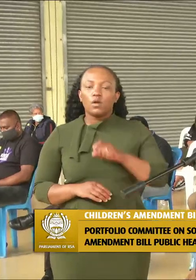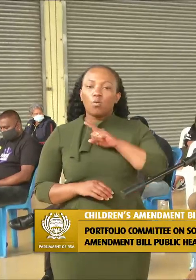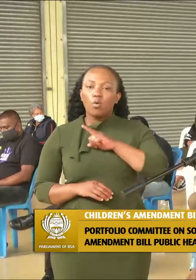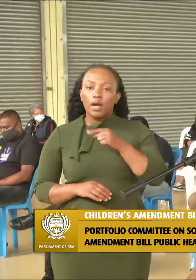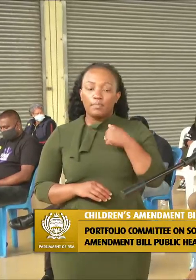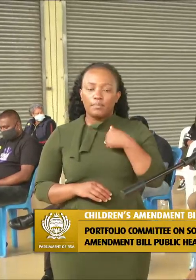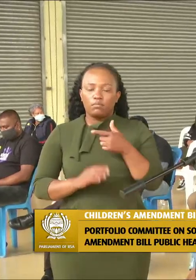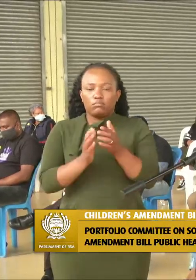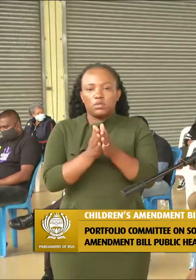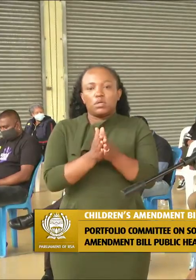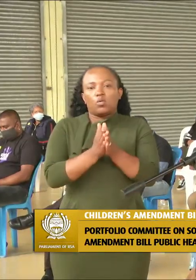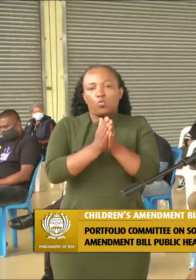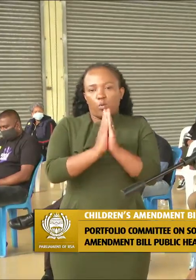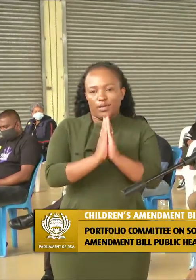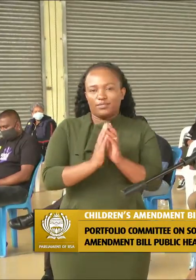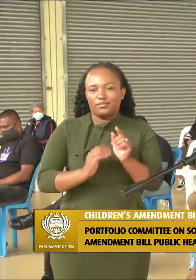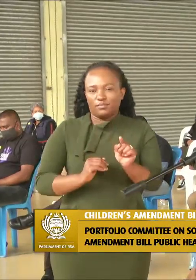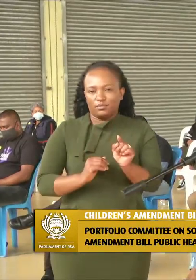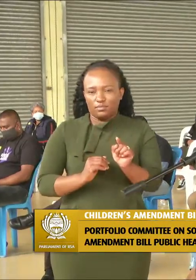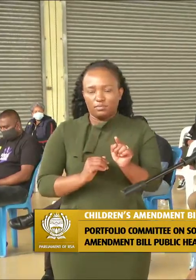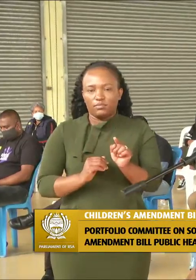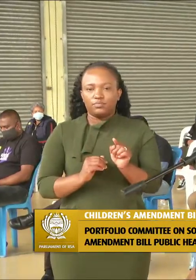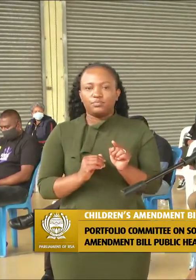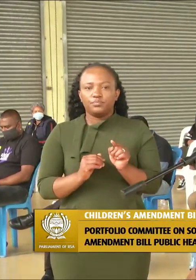ngisicele lesi sicelo ukuthi